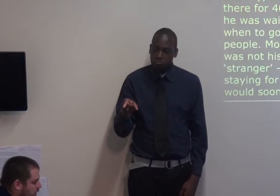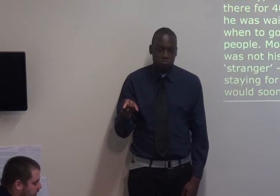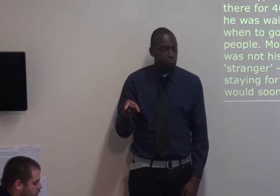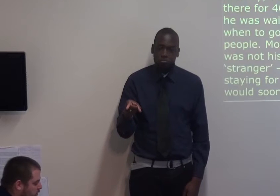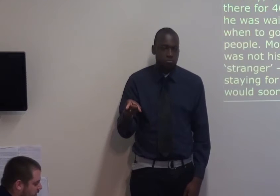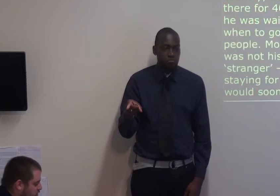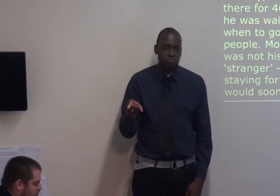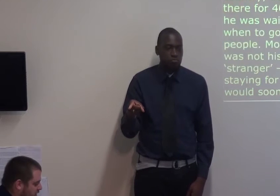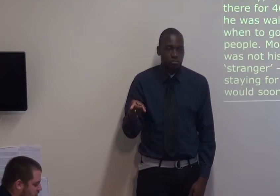He was a stranger.